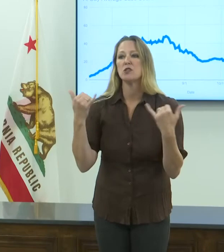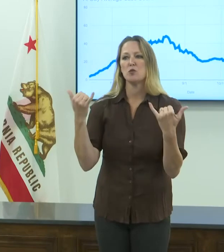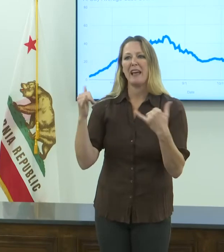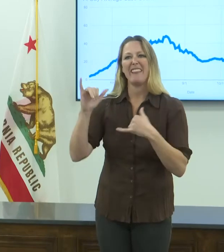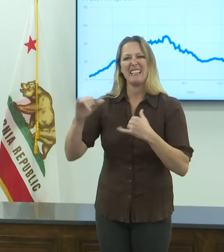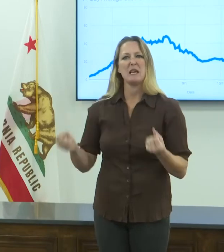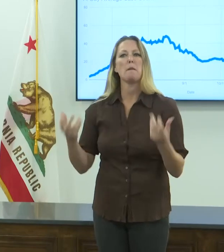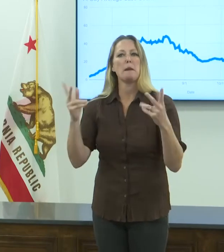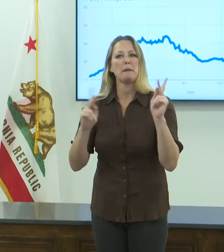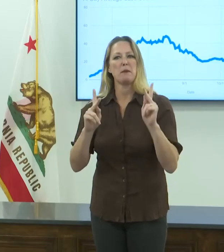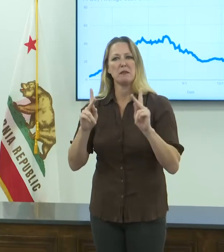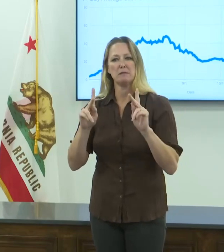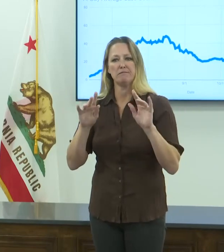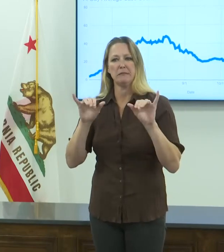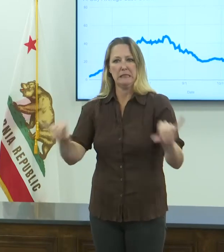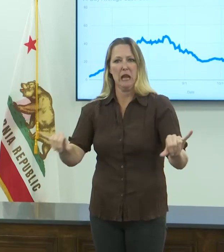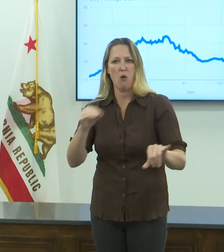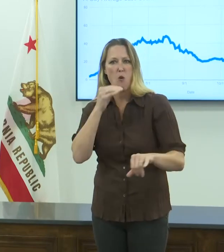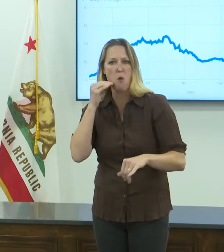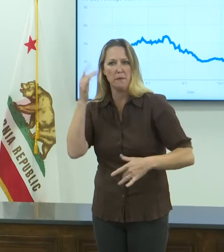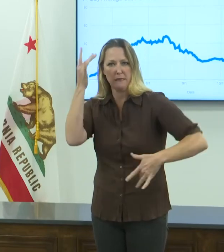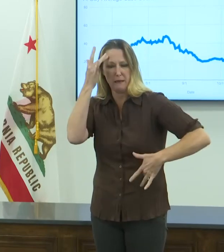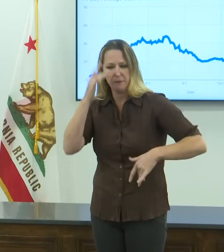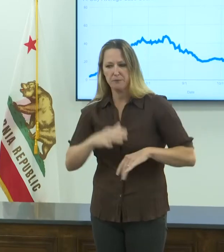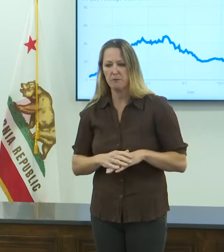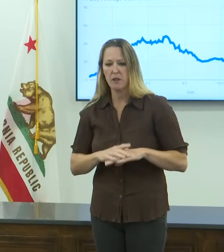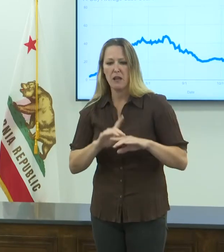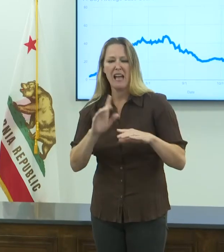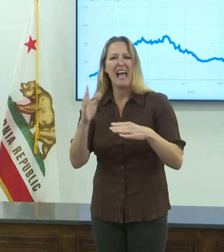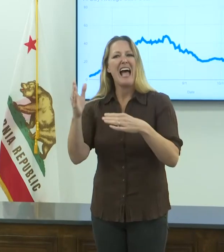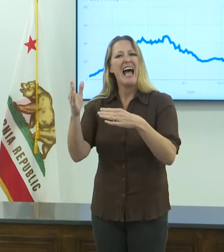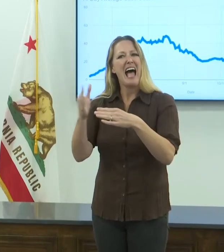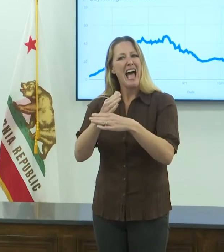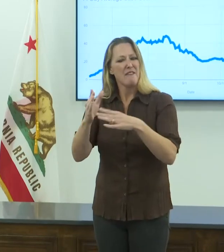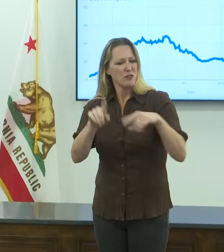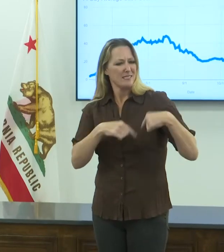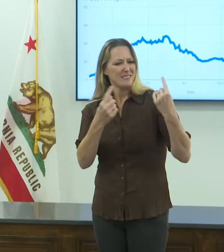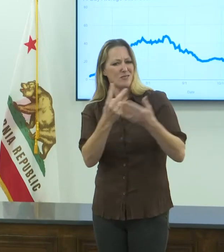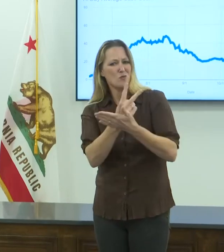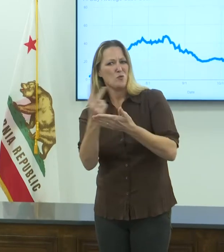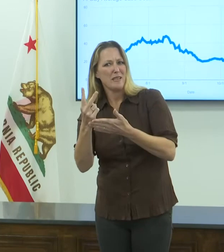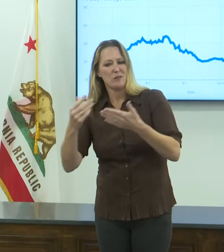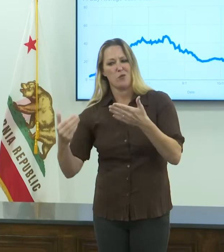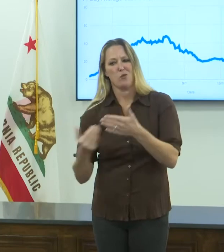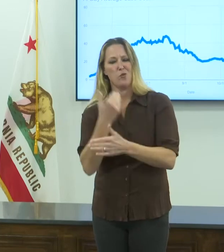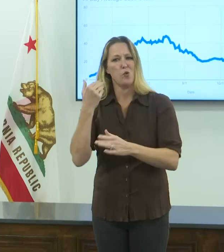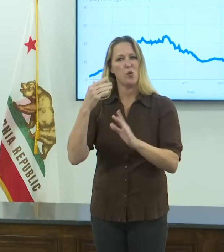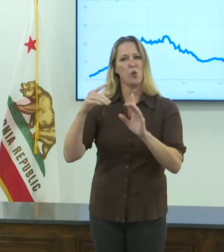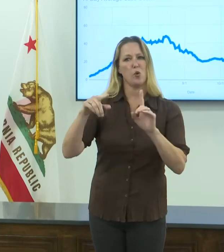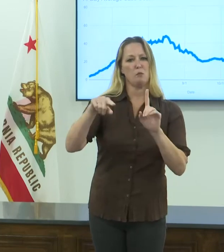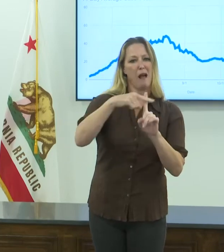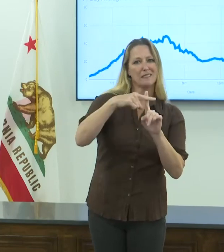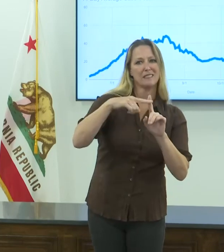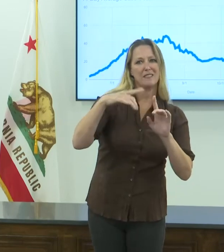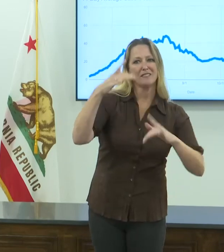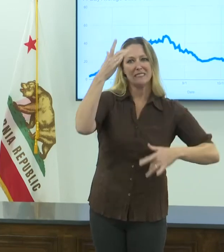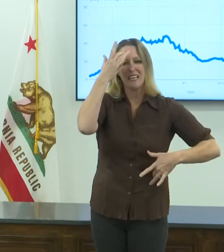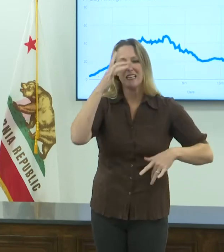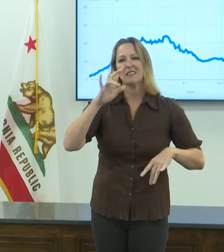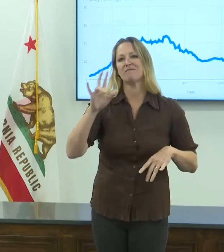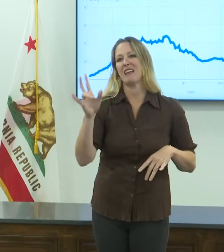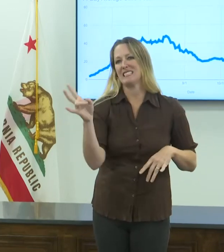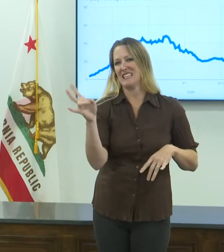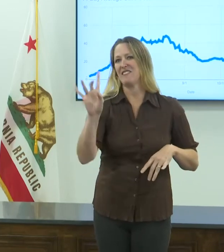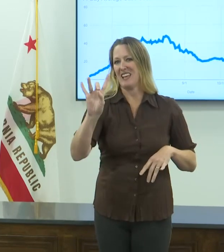And we've averaged, though, over the last 2 weeks, 78 cases on a daily basis. So that is dramatically different than what